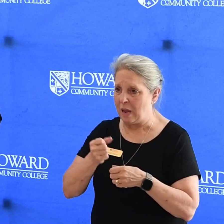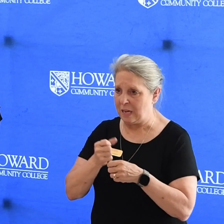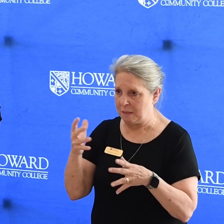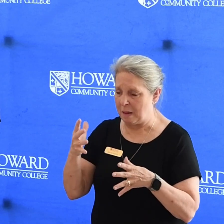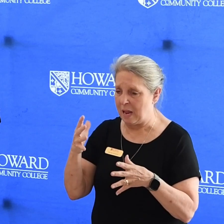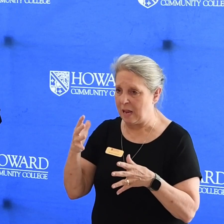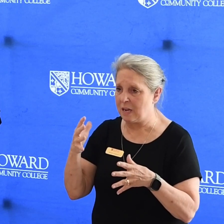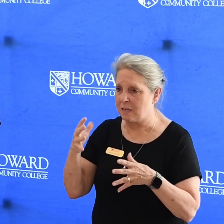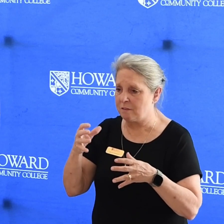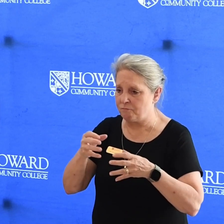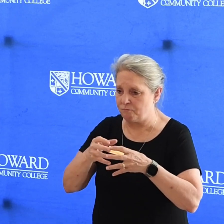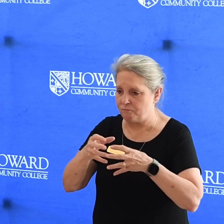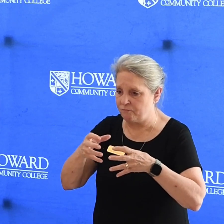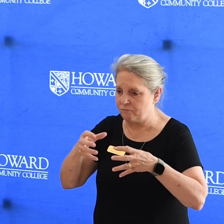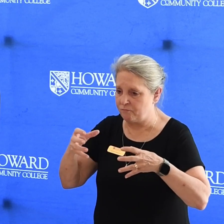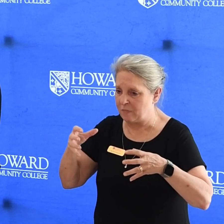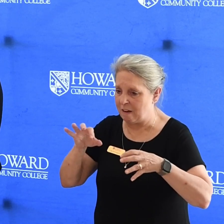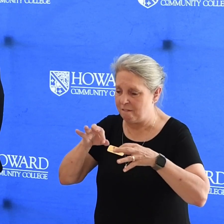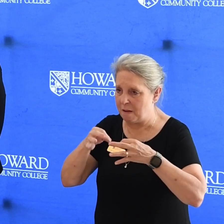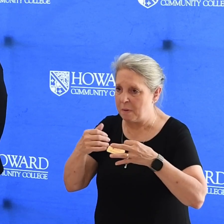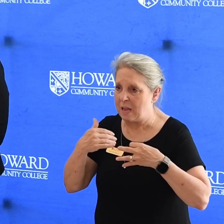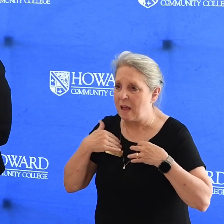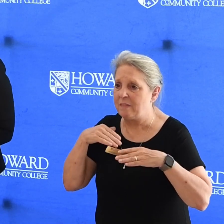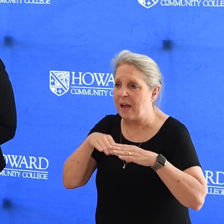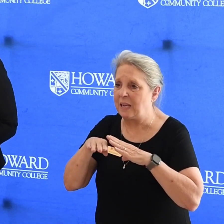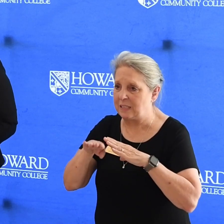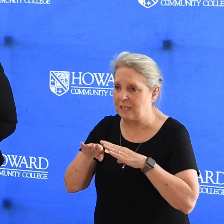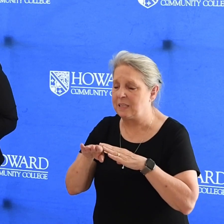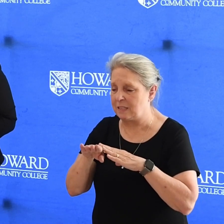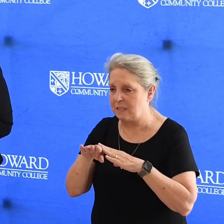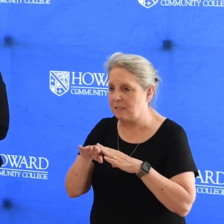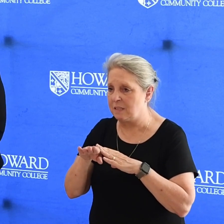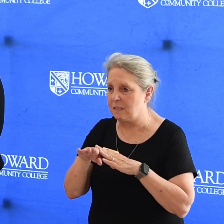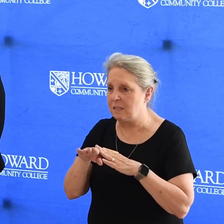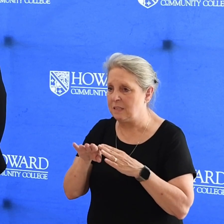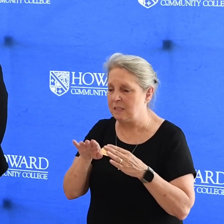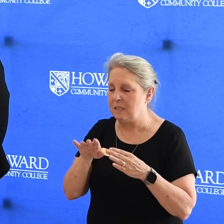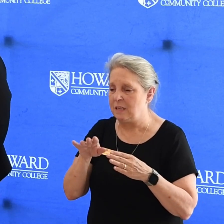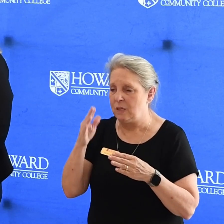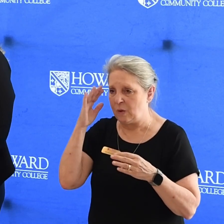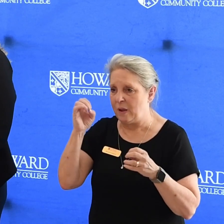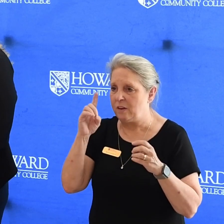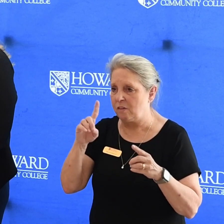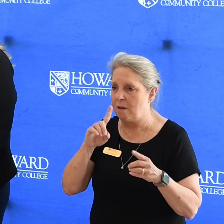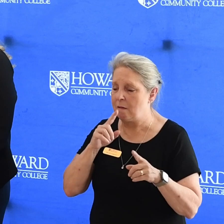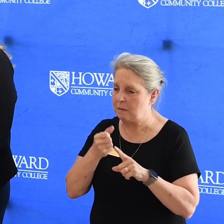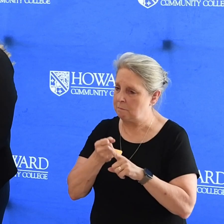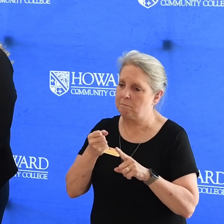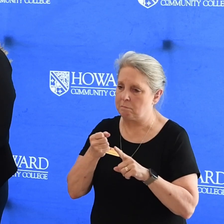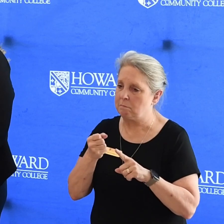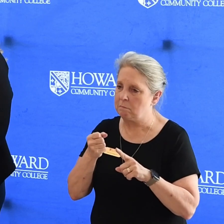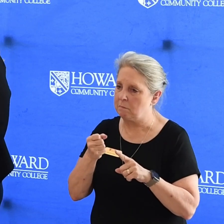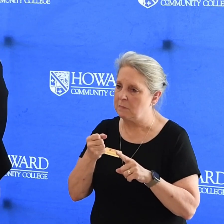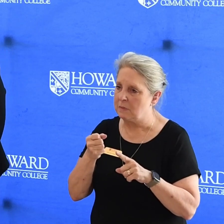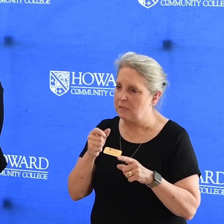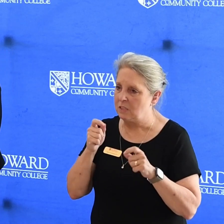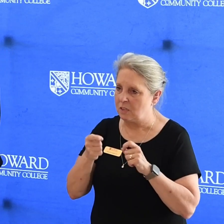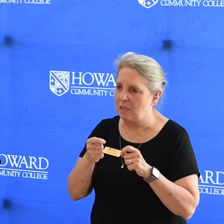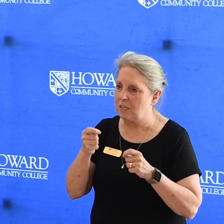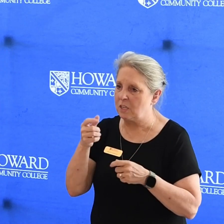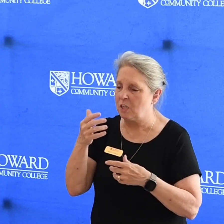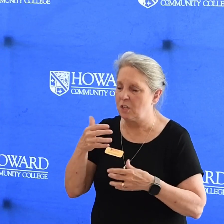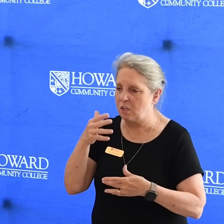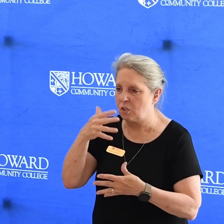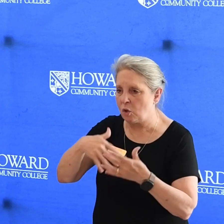the circles that our families have access to. We know education makes a huge difference in enabling social and